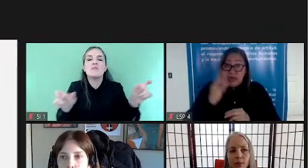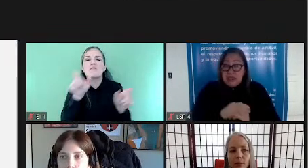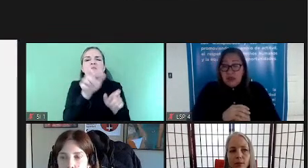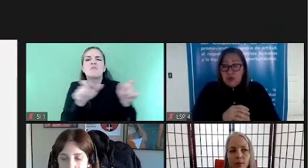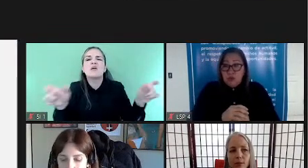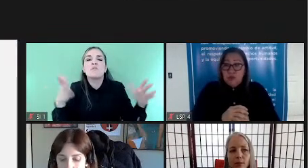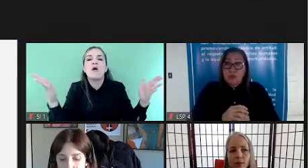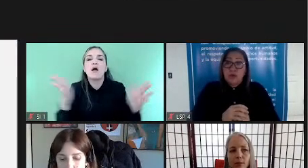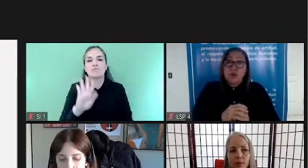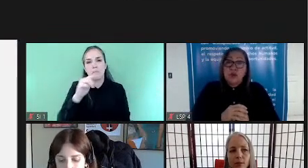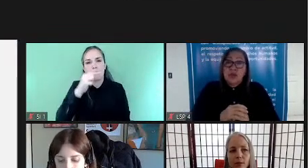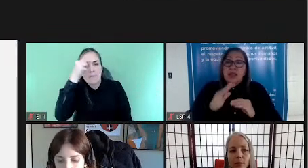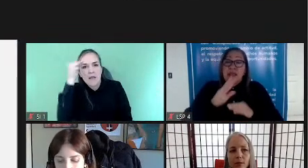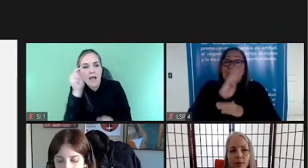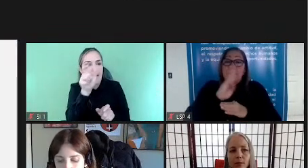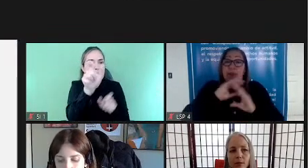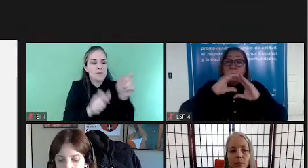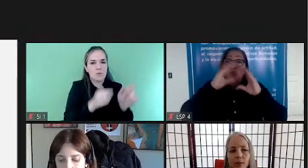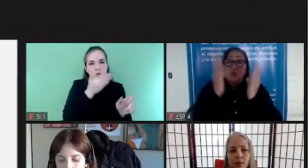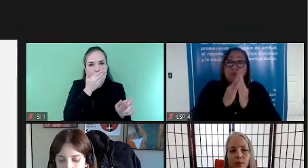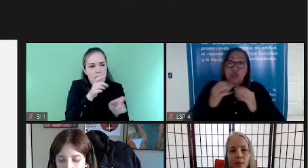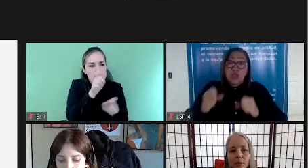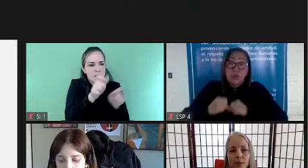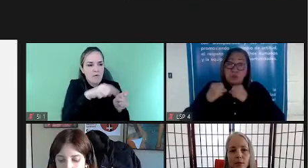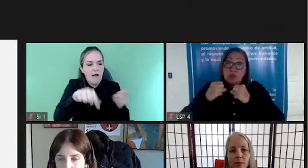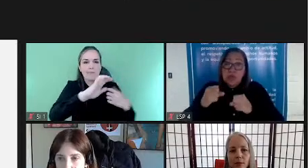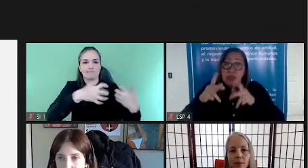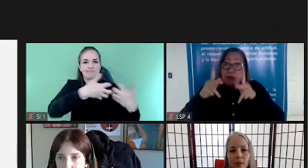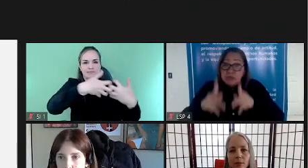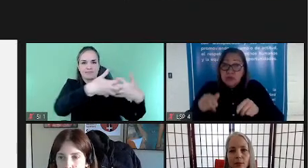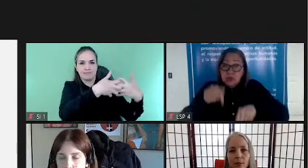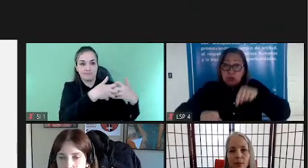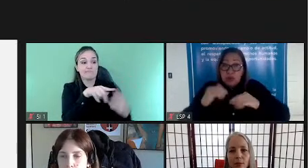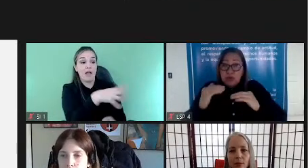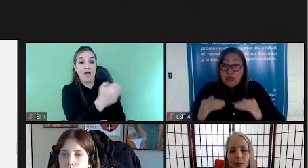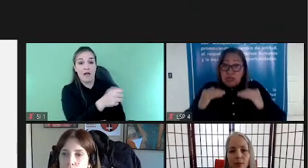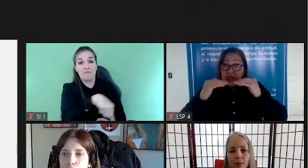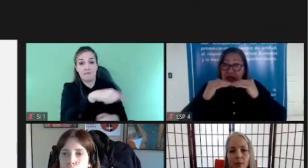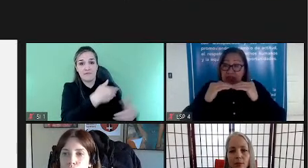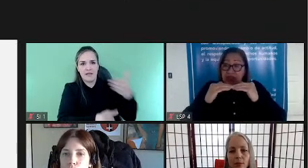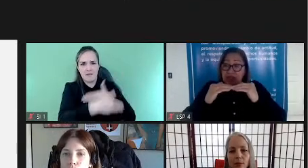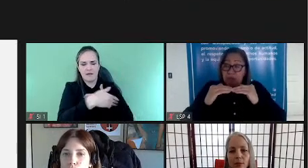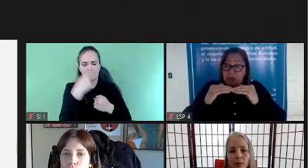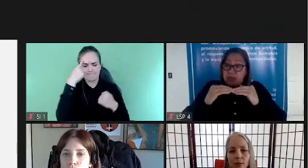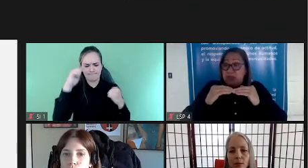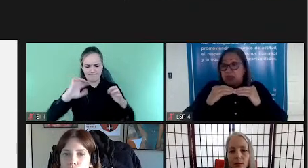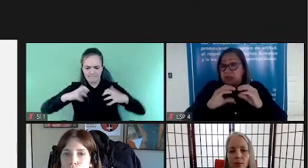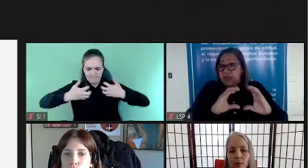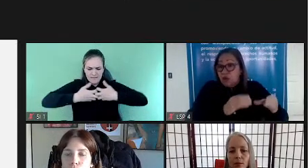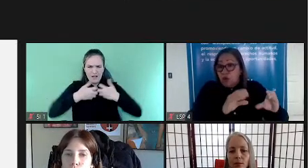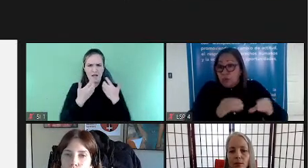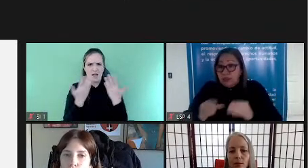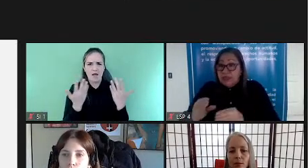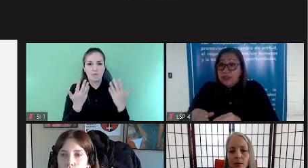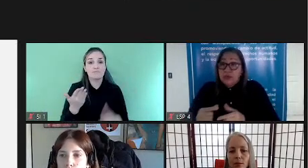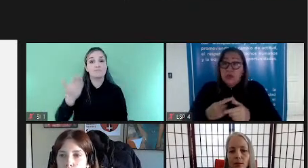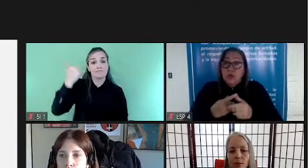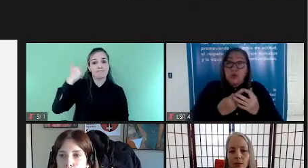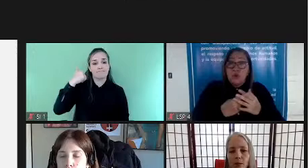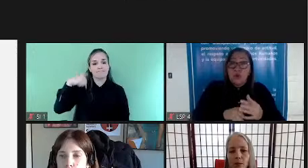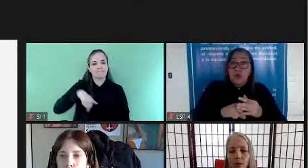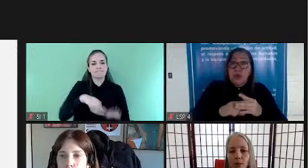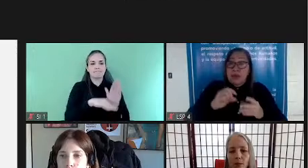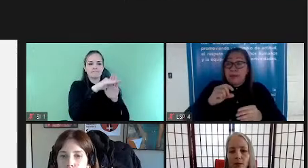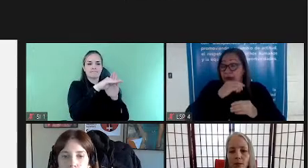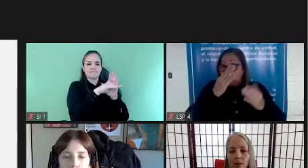very important within the report so in the world why we strengthen the inclusion of persons with disabilities at the corporate level in the latest years